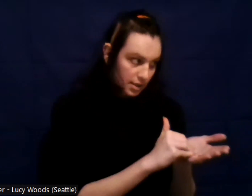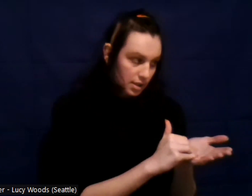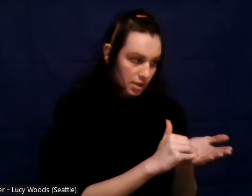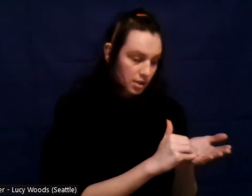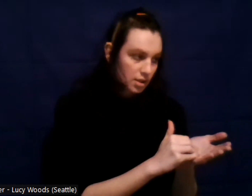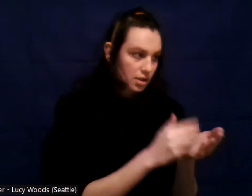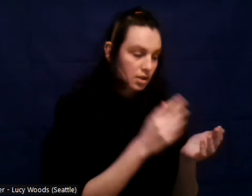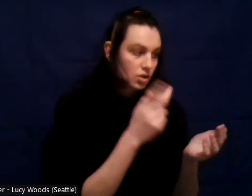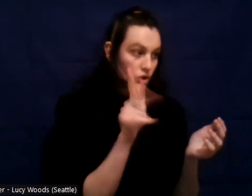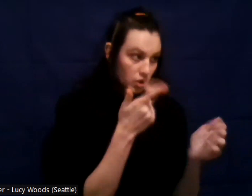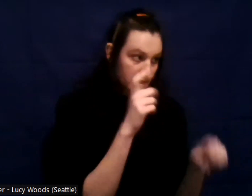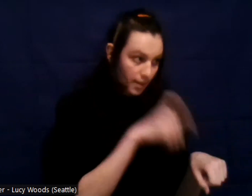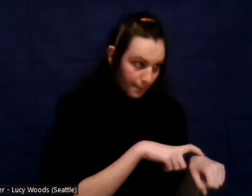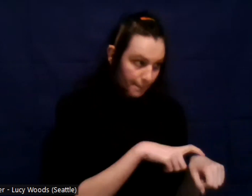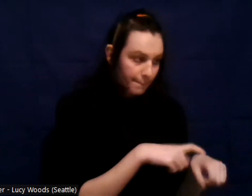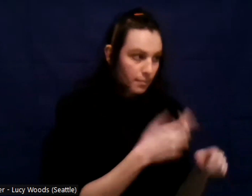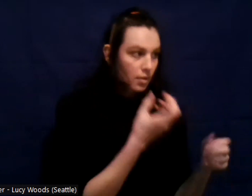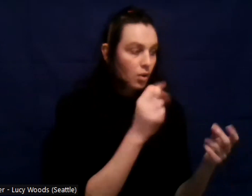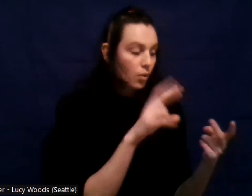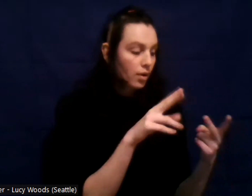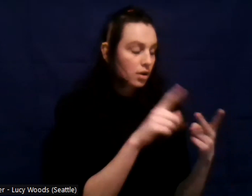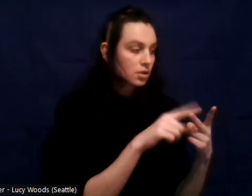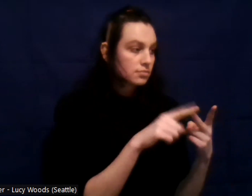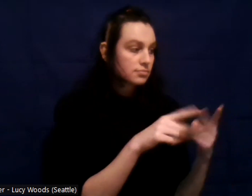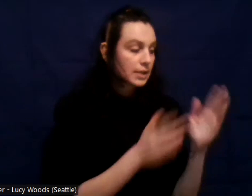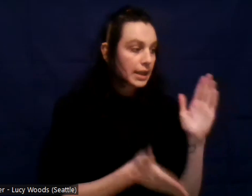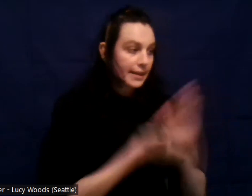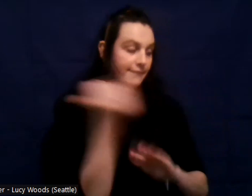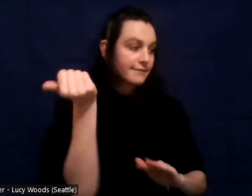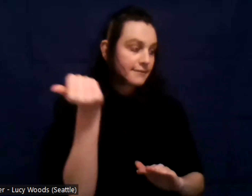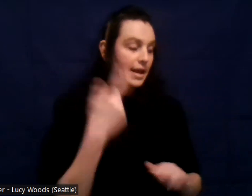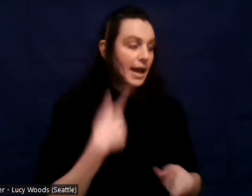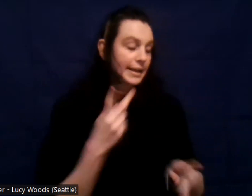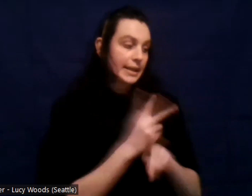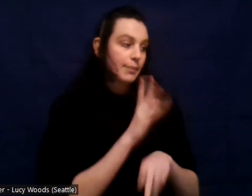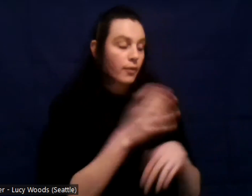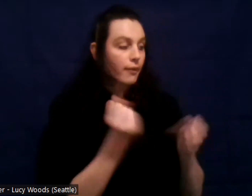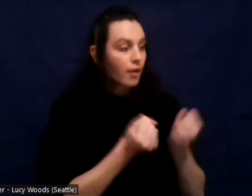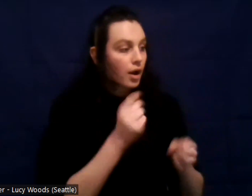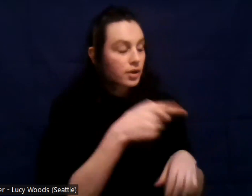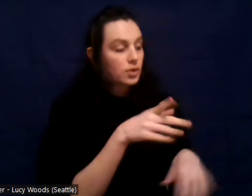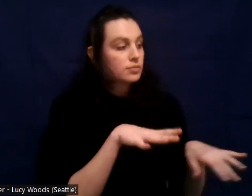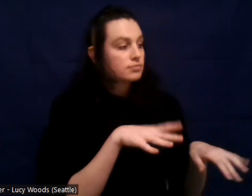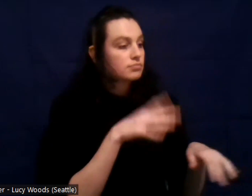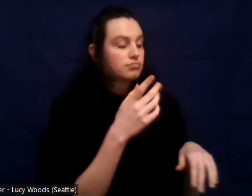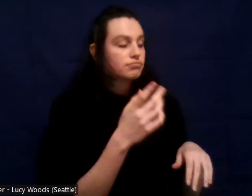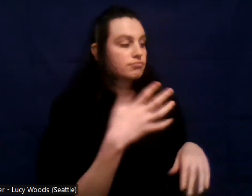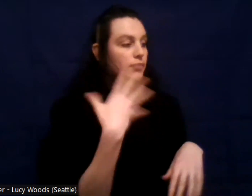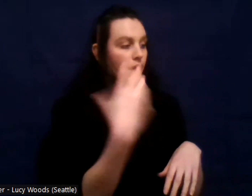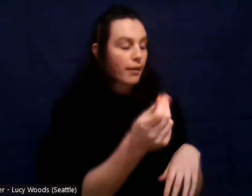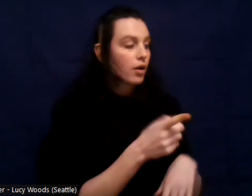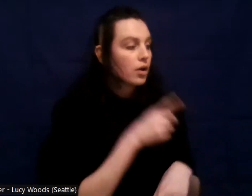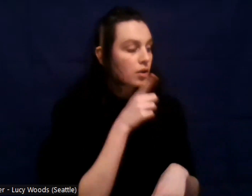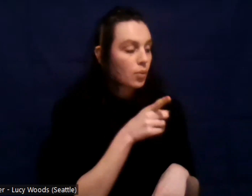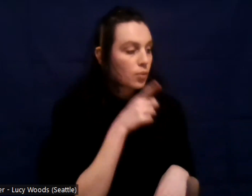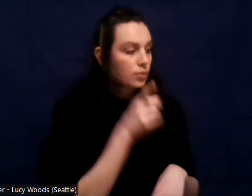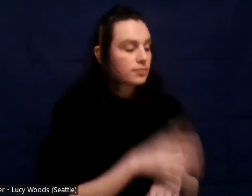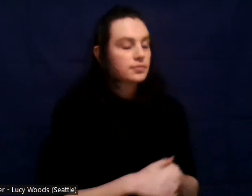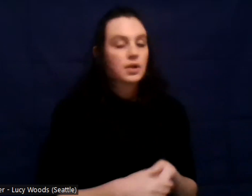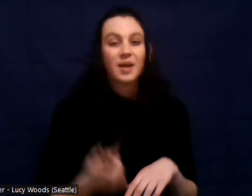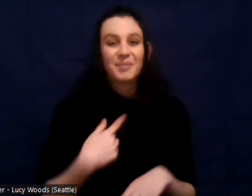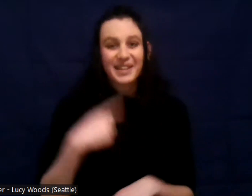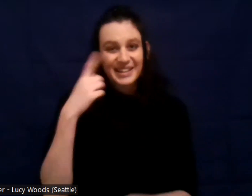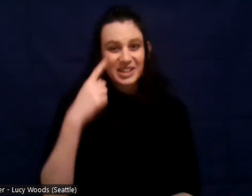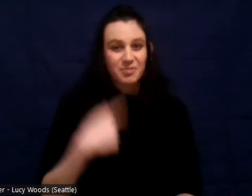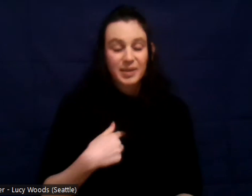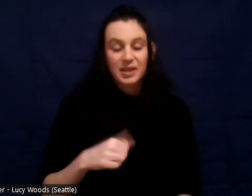for the third time, or you just leave and I'll keep your car and you just be, on your own. And I think I was too prideful to be